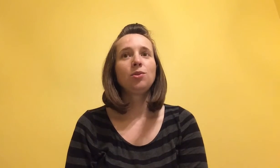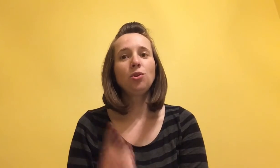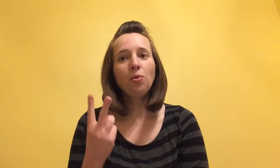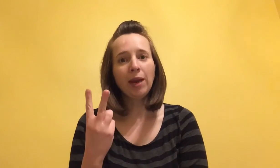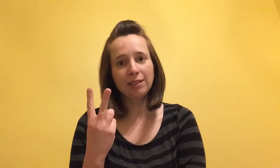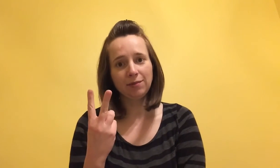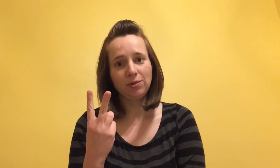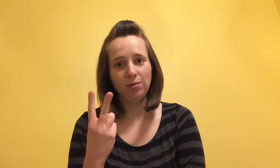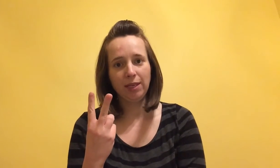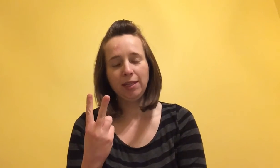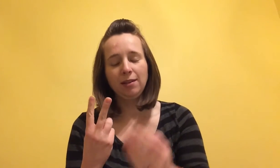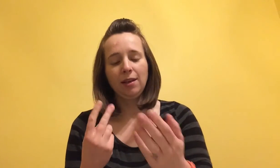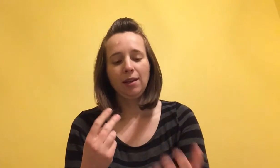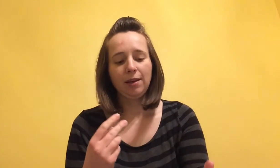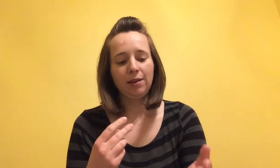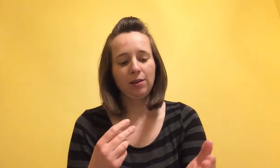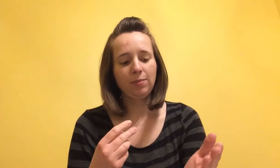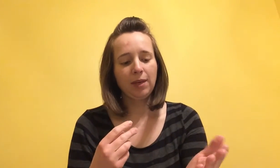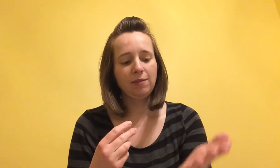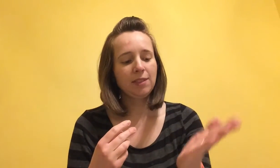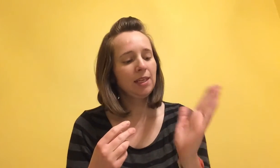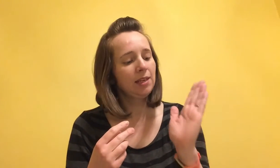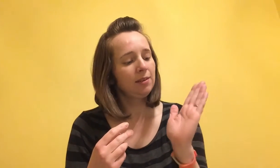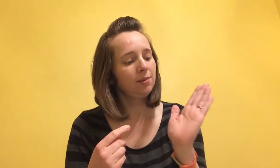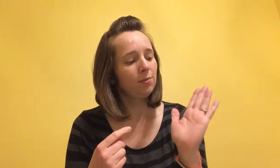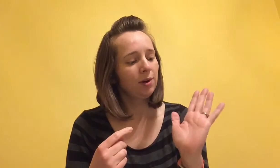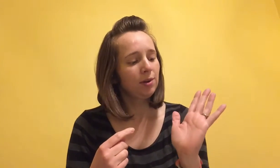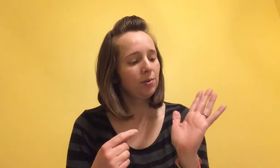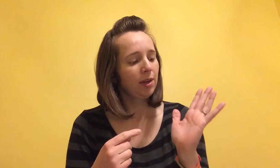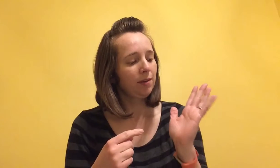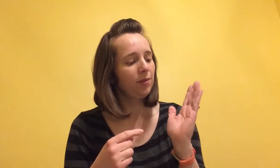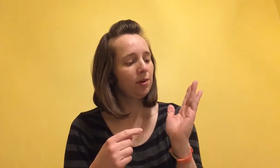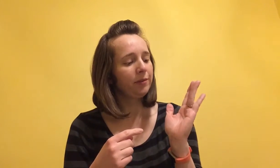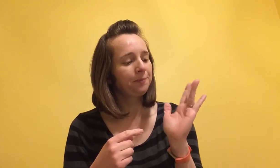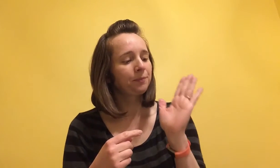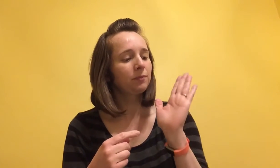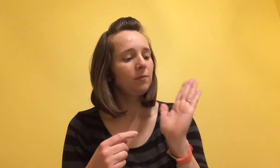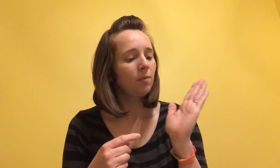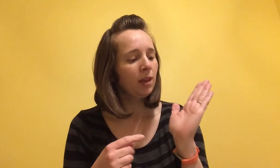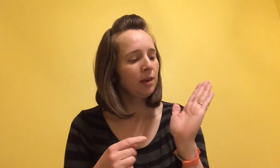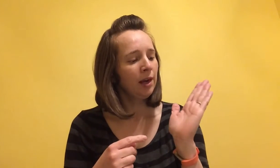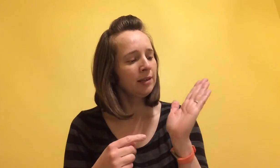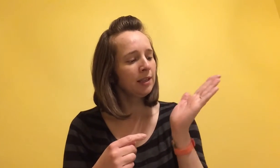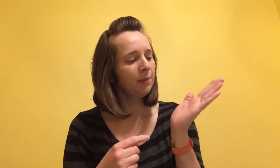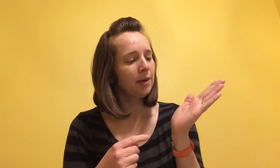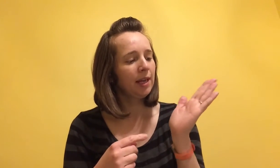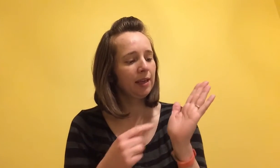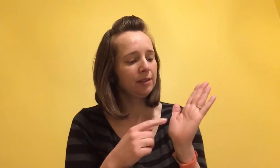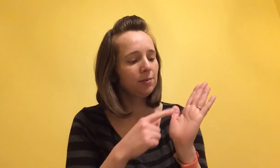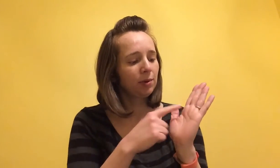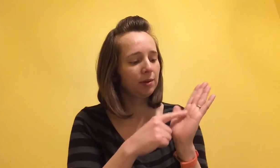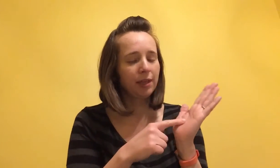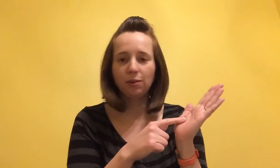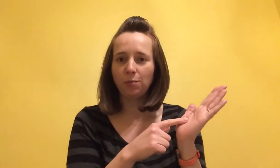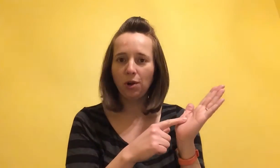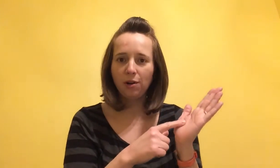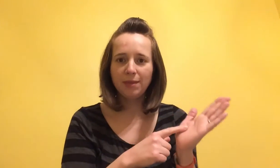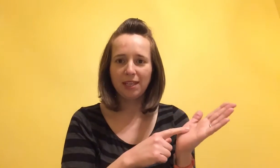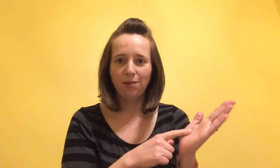2 ways of doing it. I've seen where you have your non-dominant hand where like your palm is out a